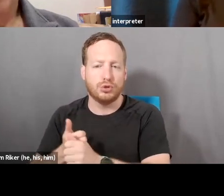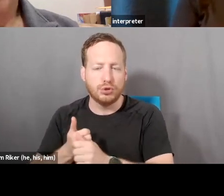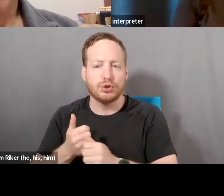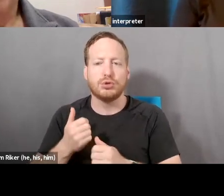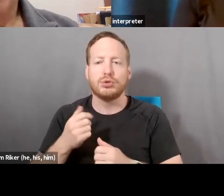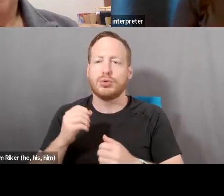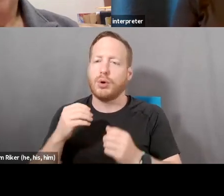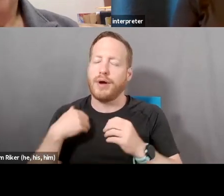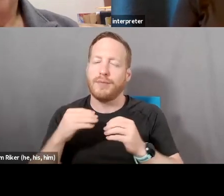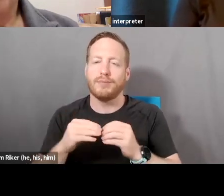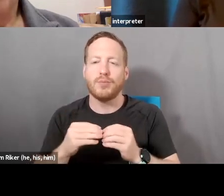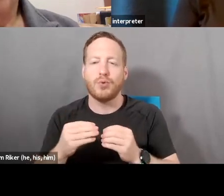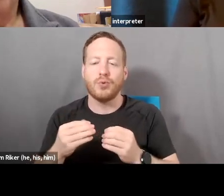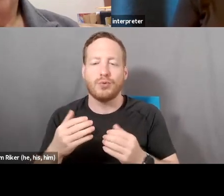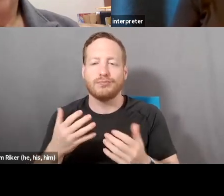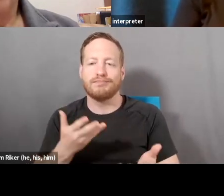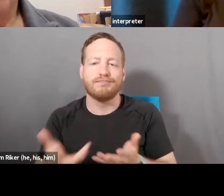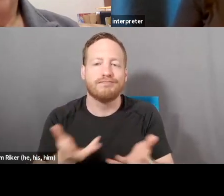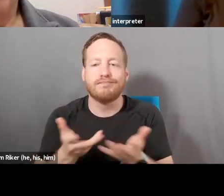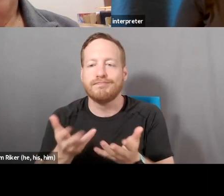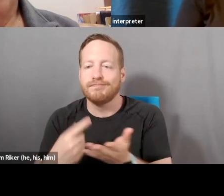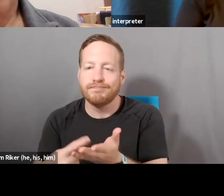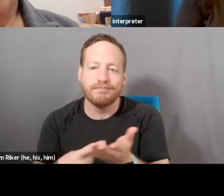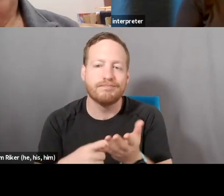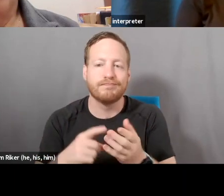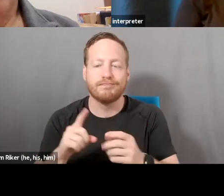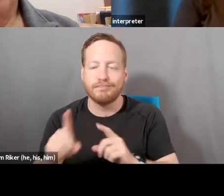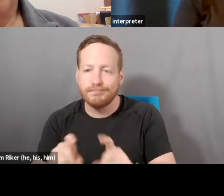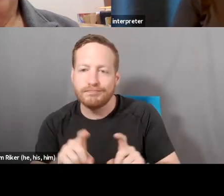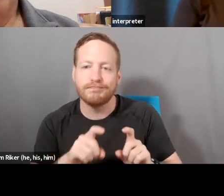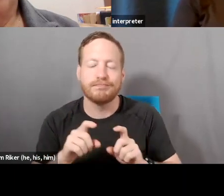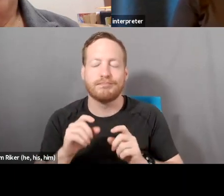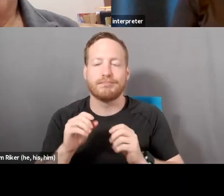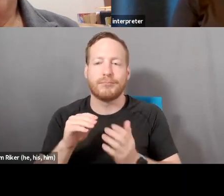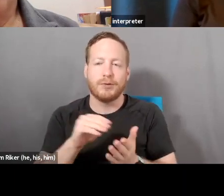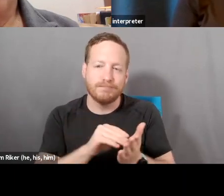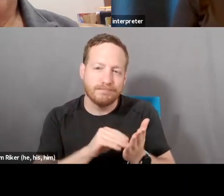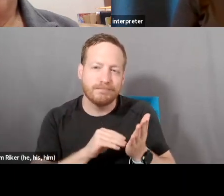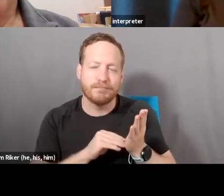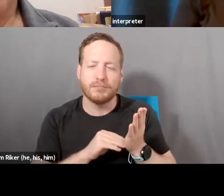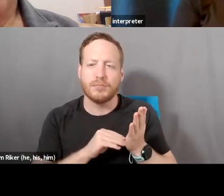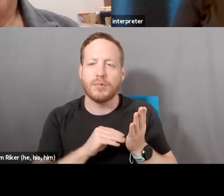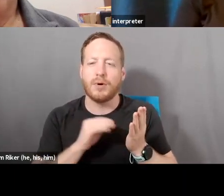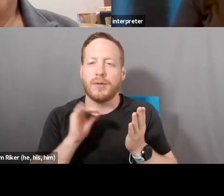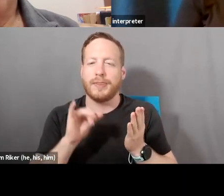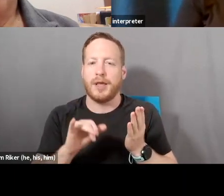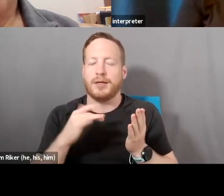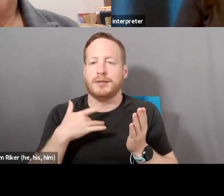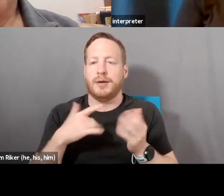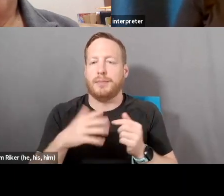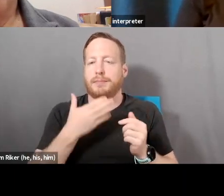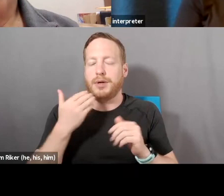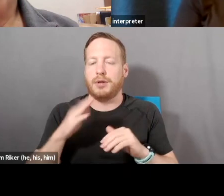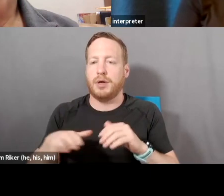with a moderator for each group, and you would get more discussion, and I think we'd get